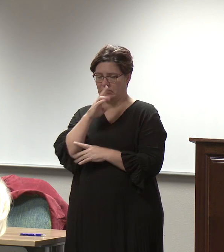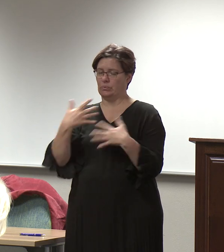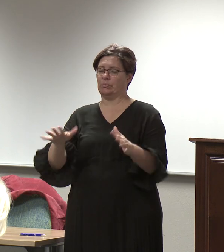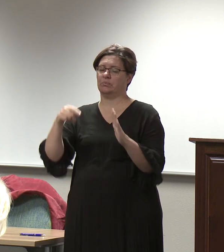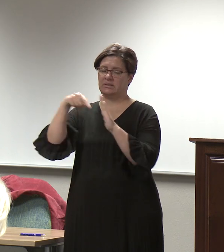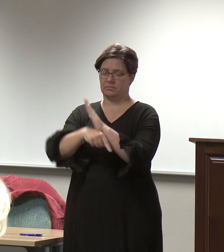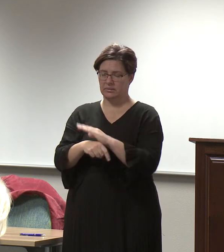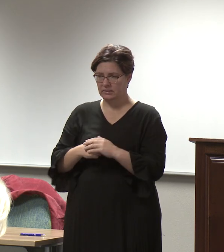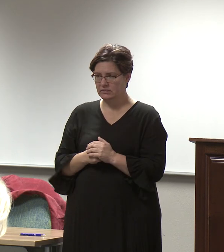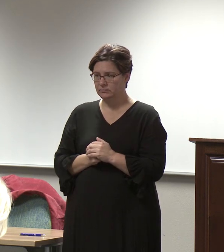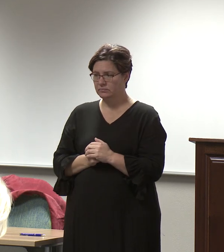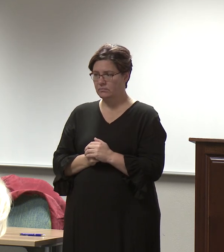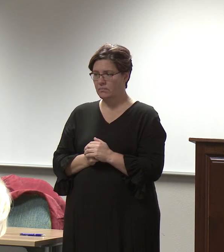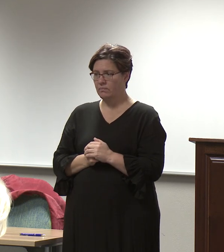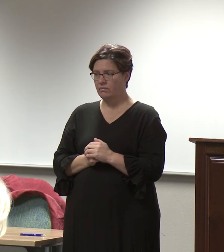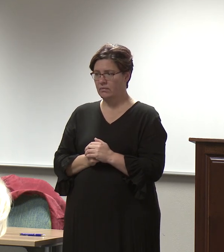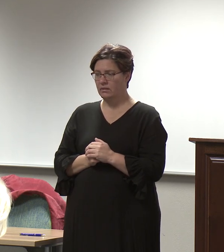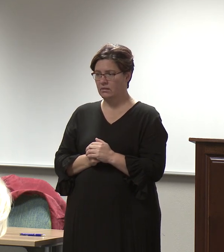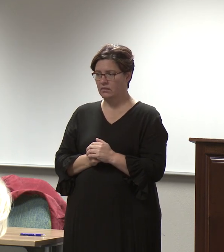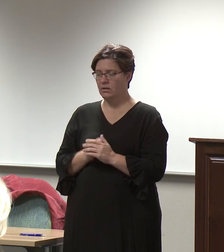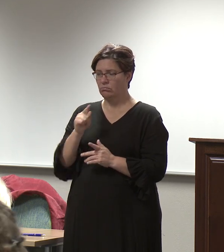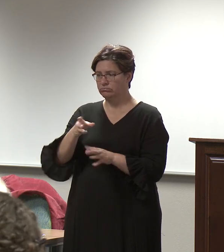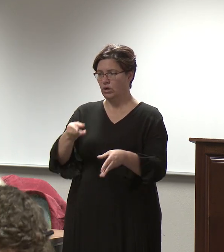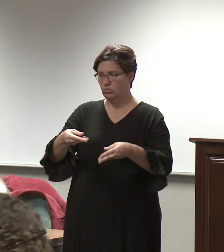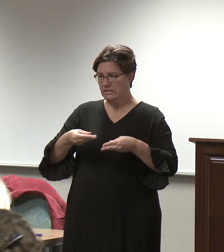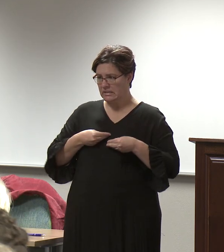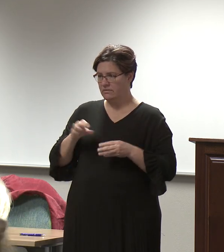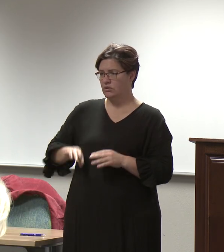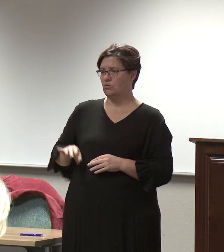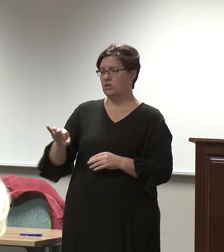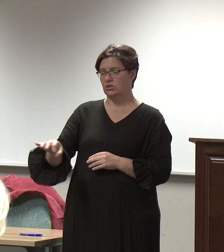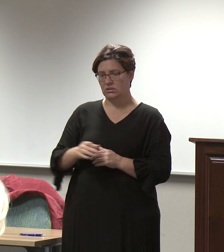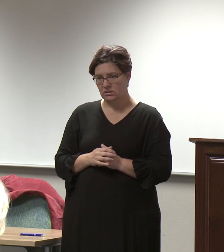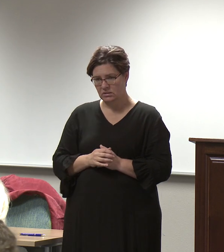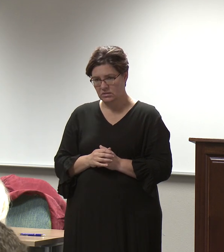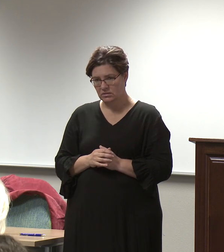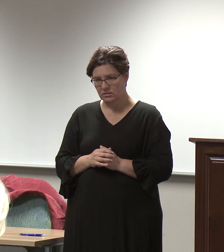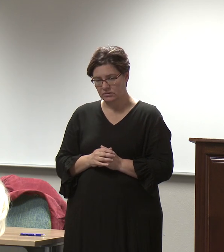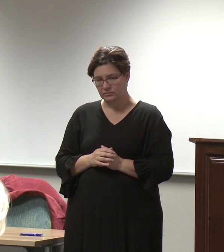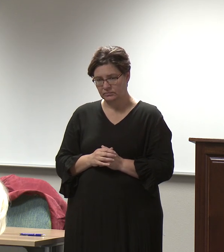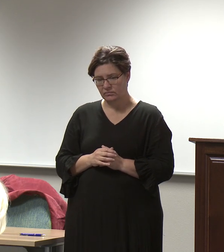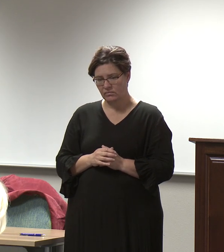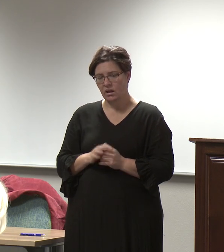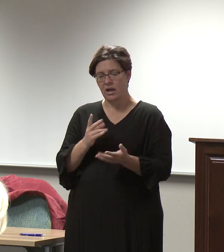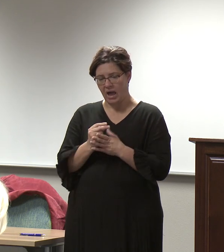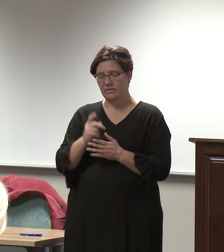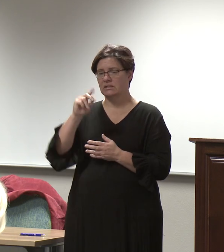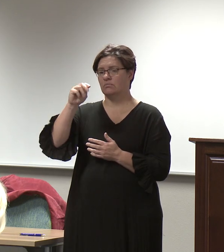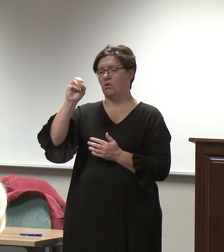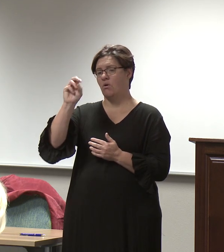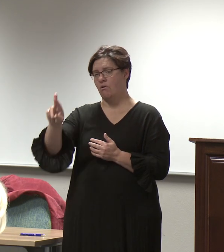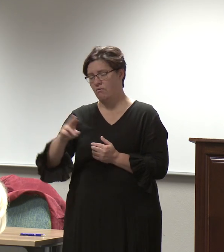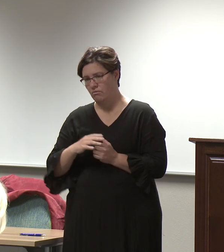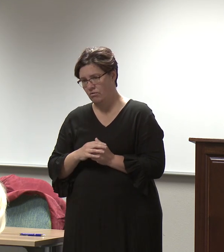extensively, is that once you receive these donations, there are, you know, the terms of reference. You have